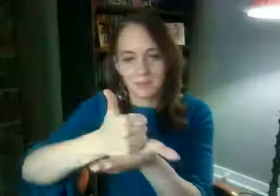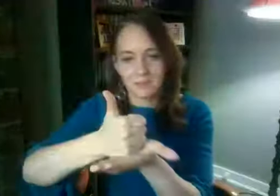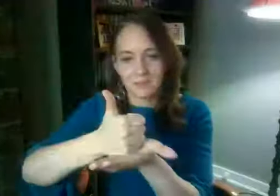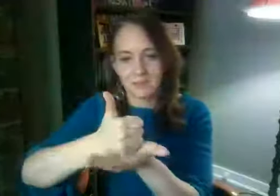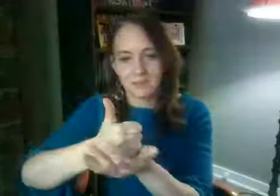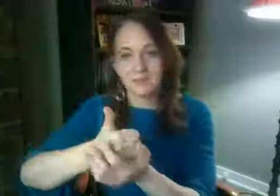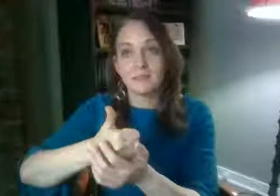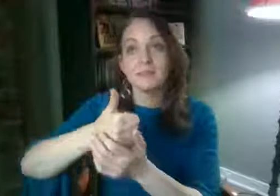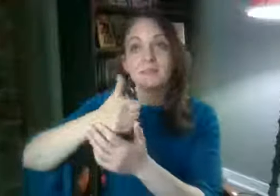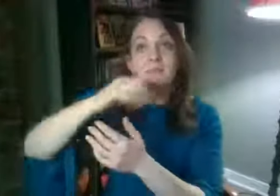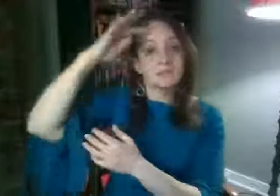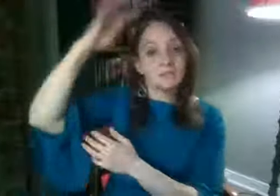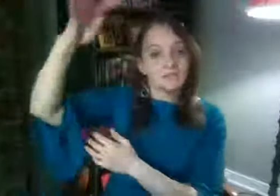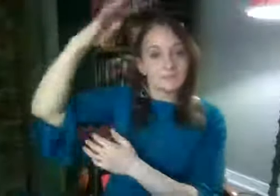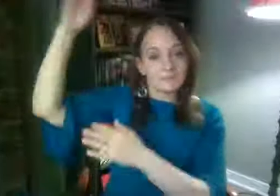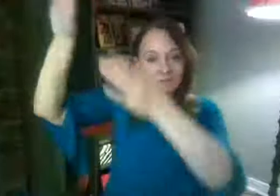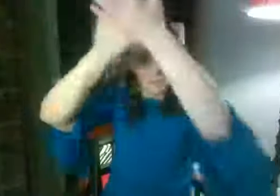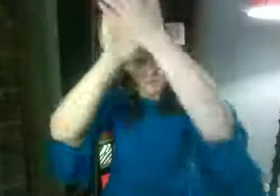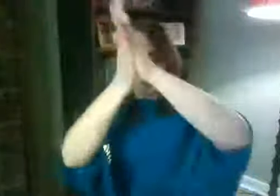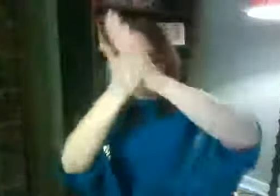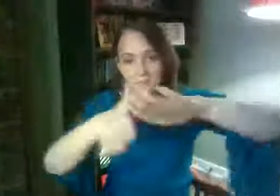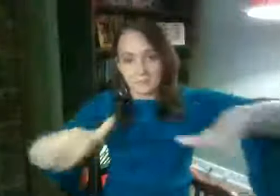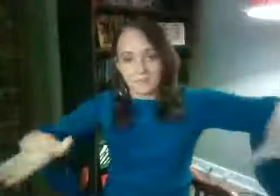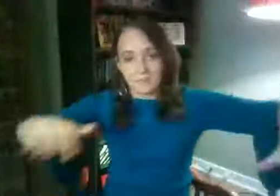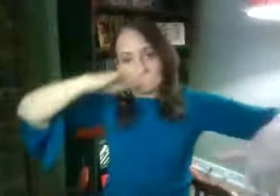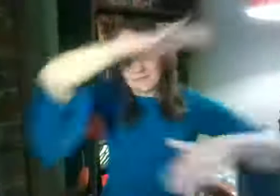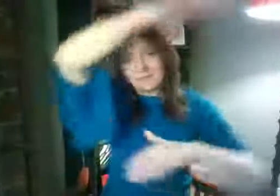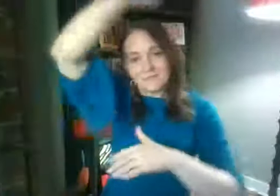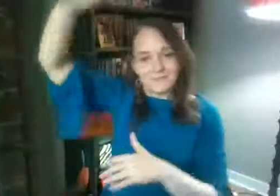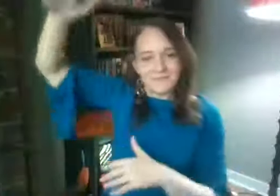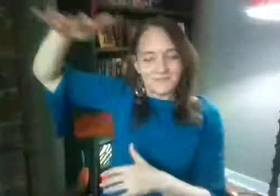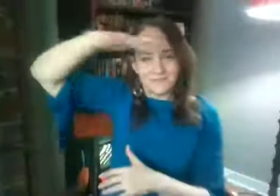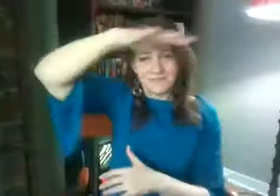amen. Say shalom bimroma.